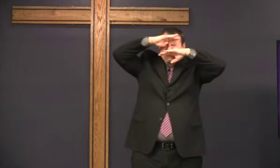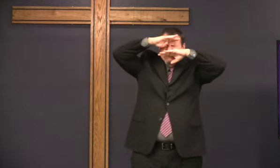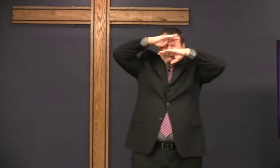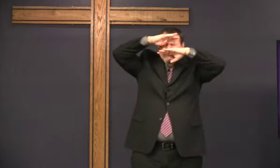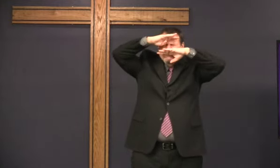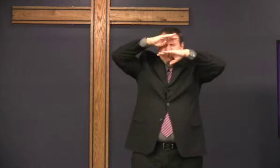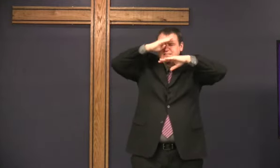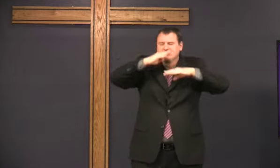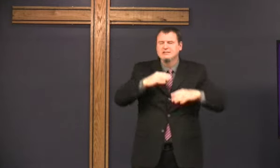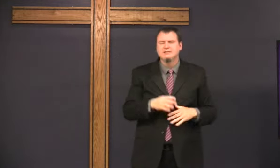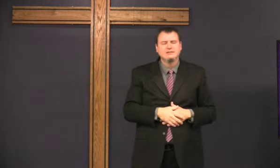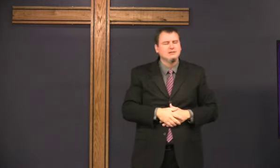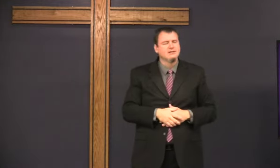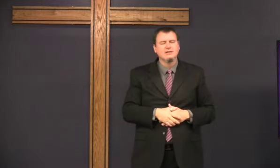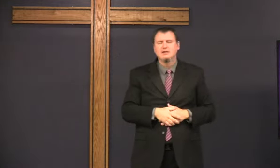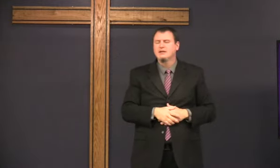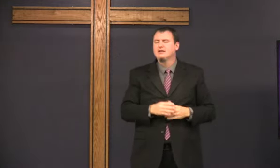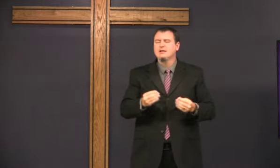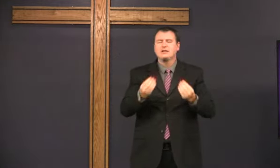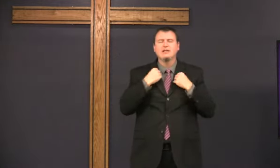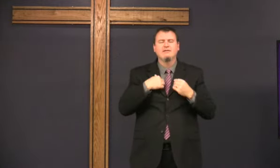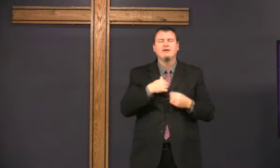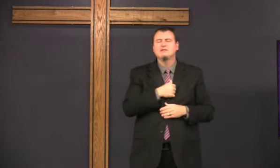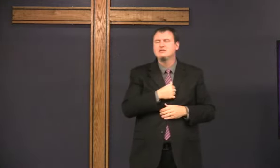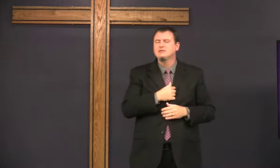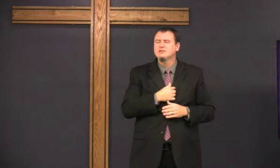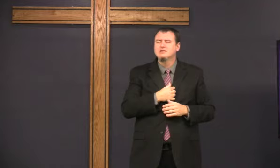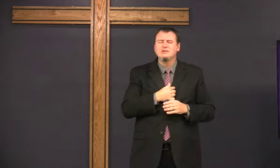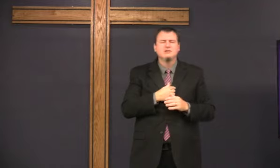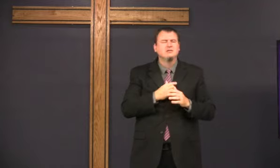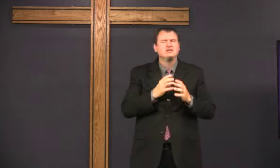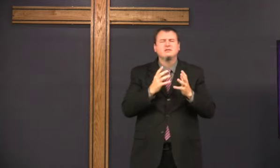Keep the blinders on. Give us